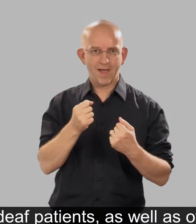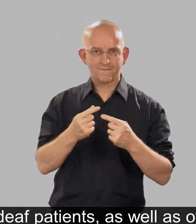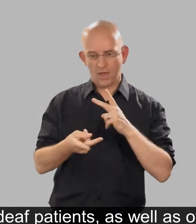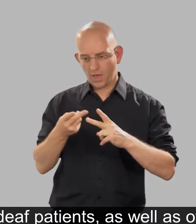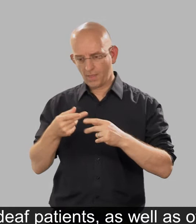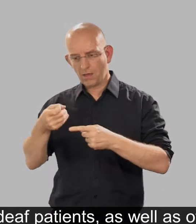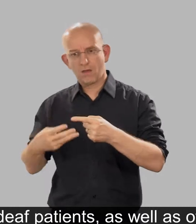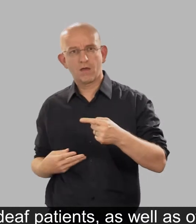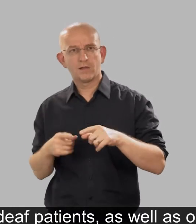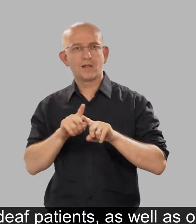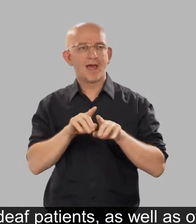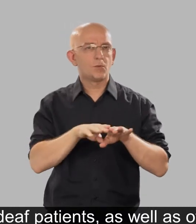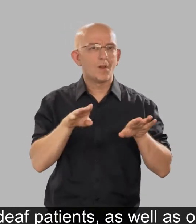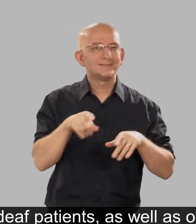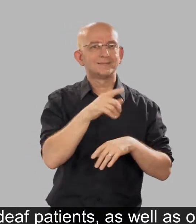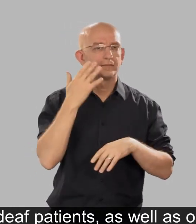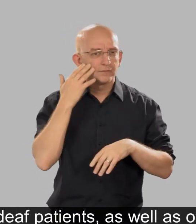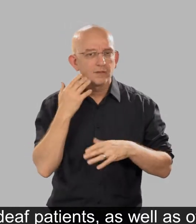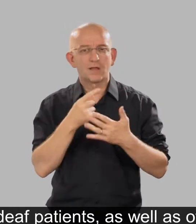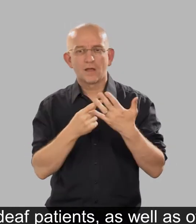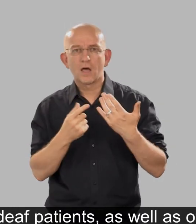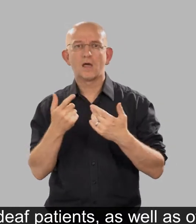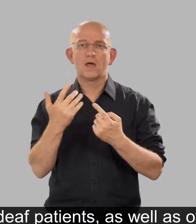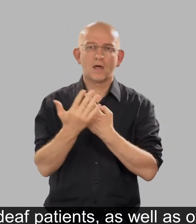other equalities monitoring information.